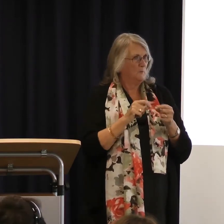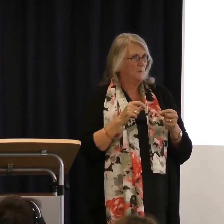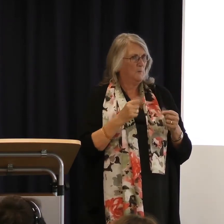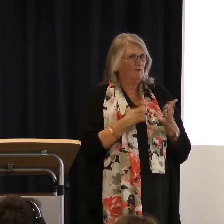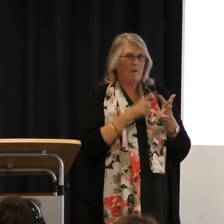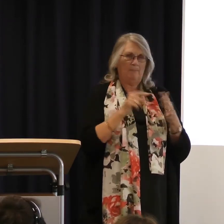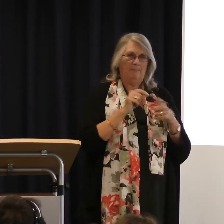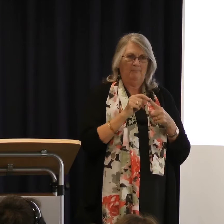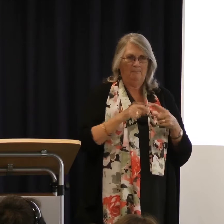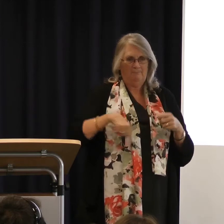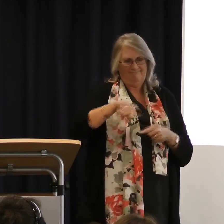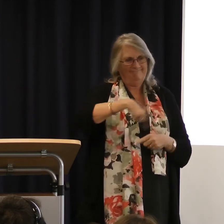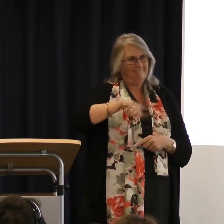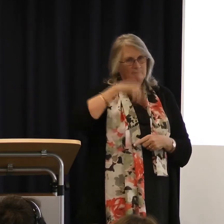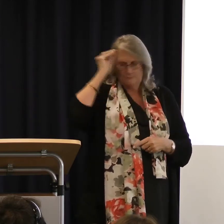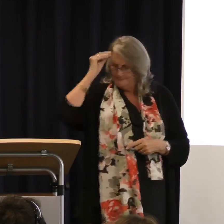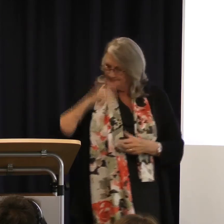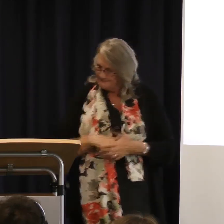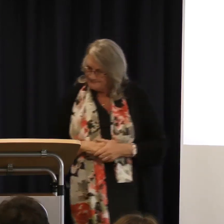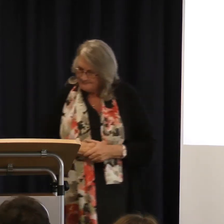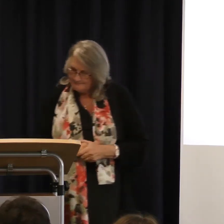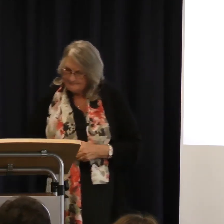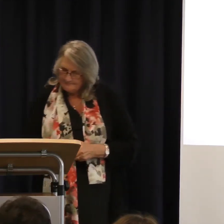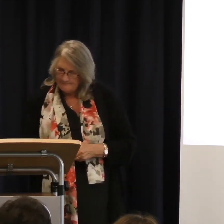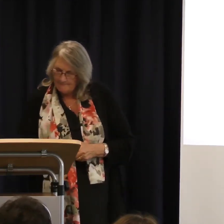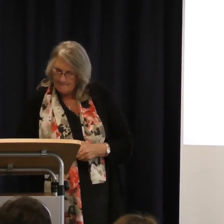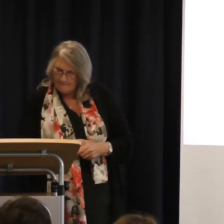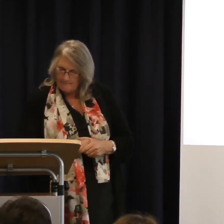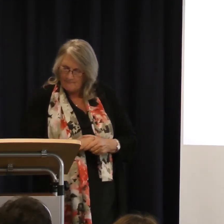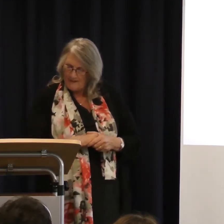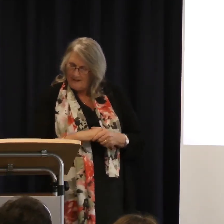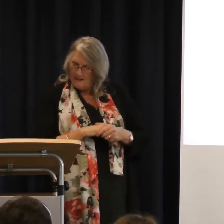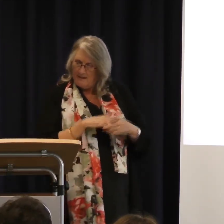and we had 2 representatives from each club establish a committee.